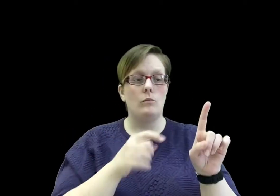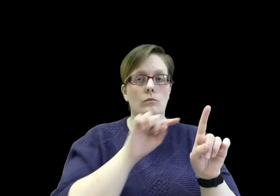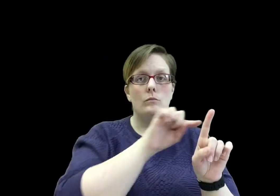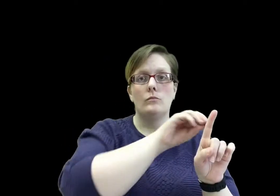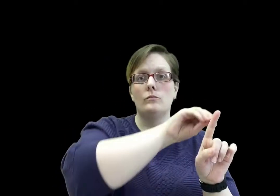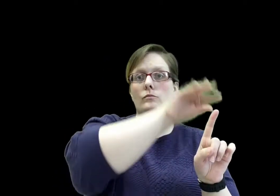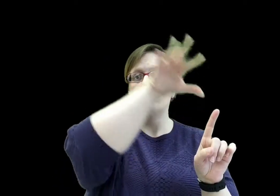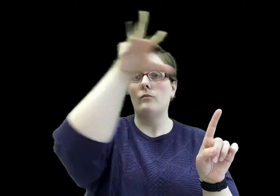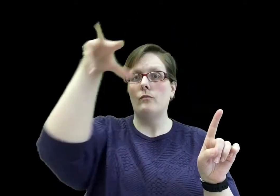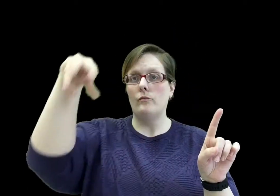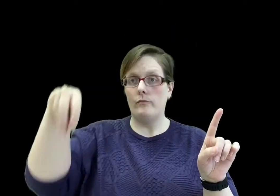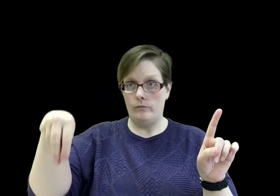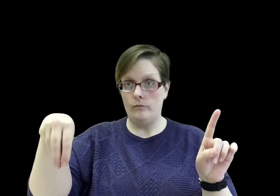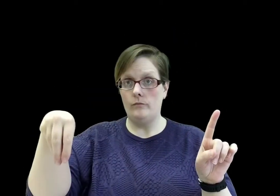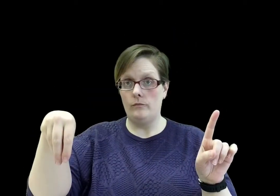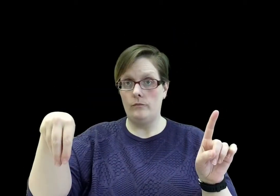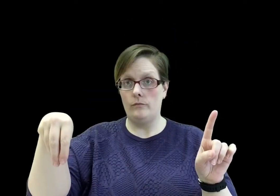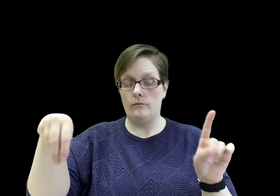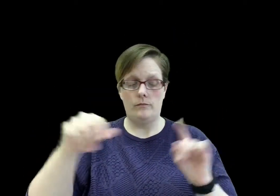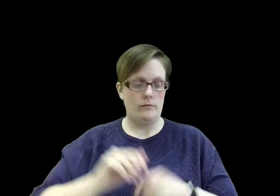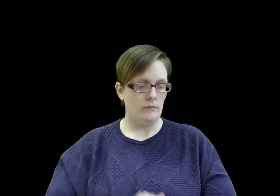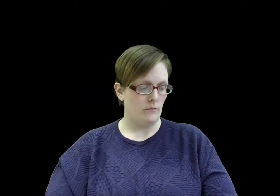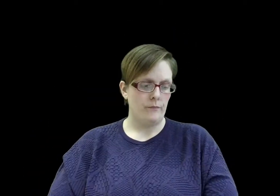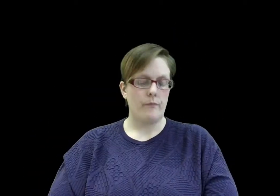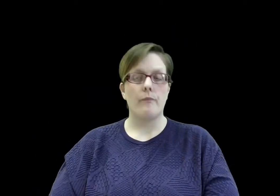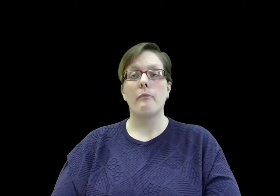Pollen is transferred from the one section to the other.